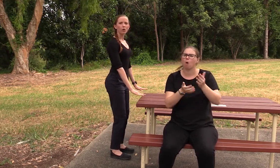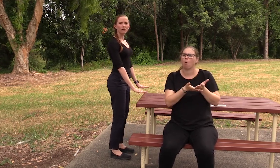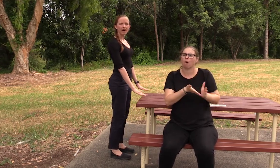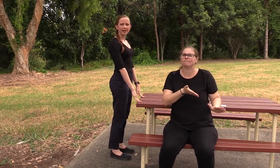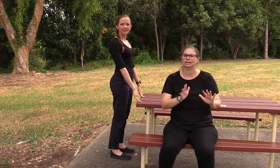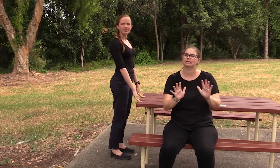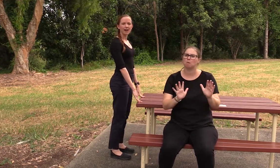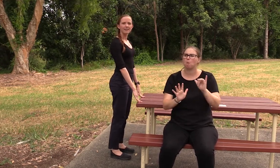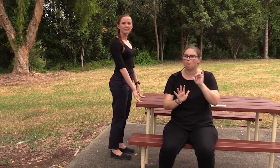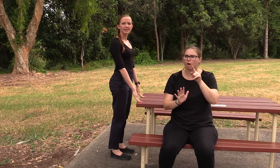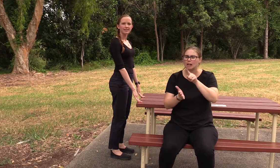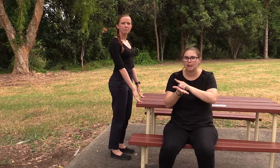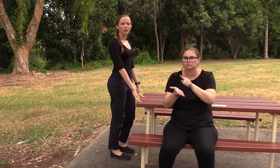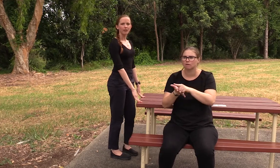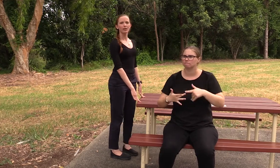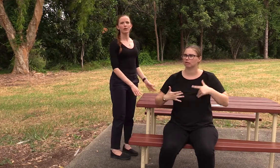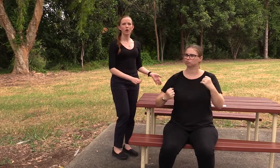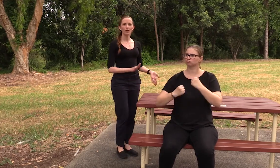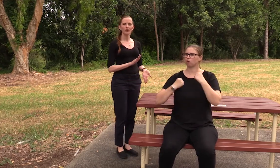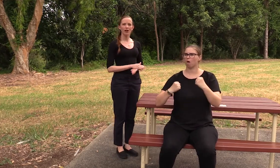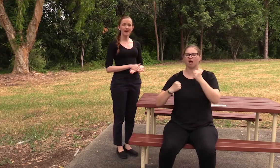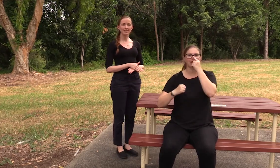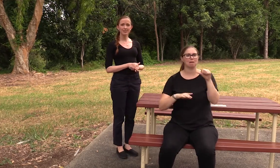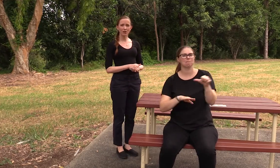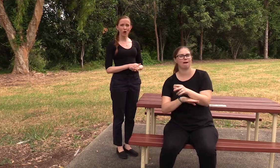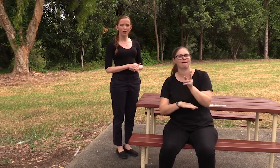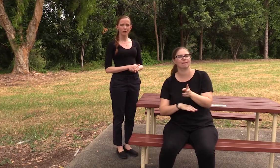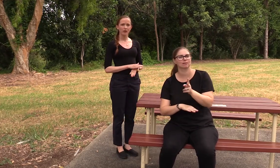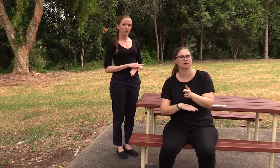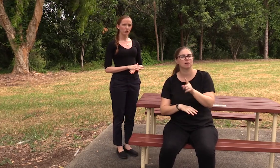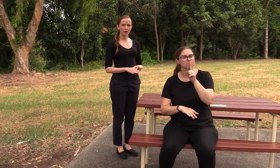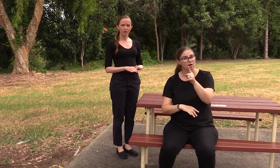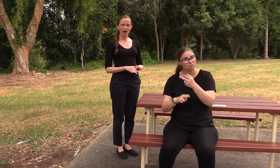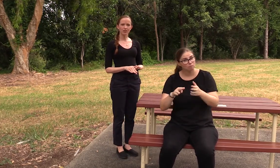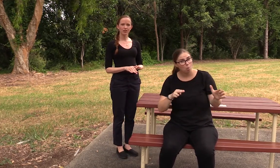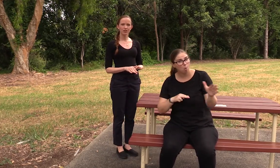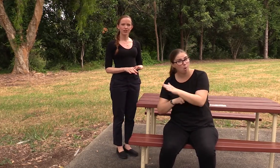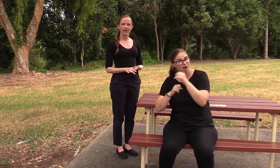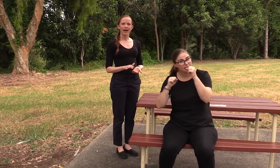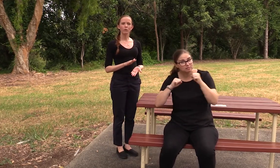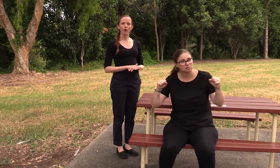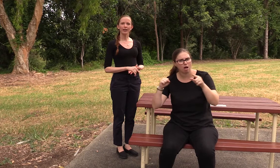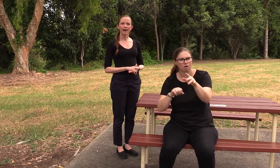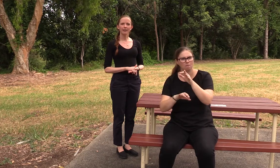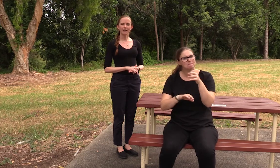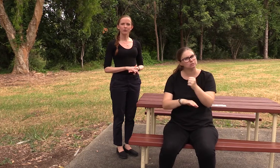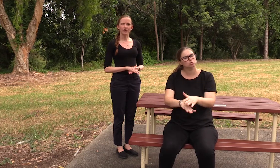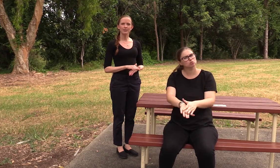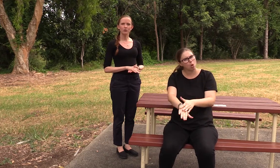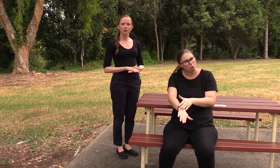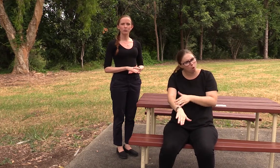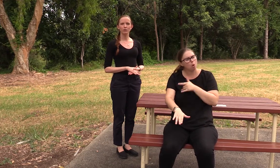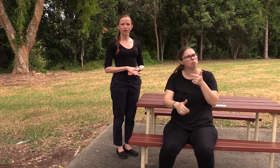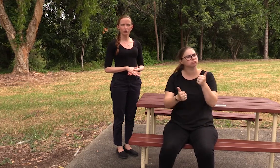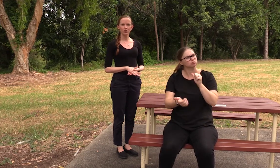With all of our exercises, it's important that we go nice and slow, don't rush, and work out a level